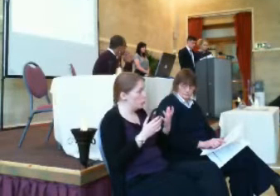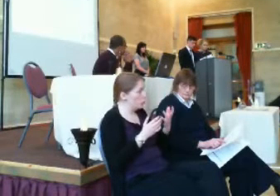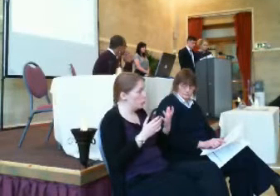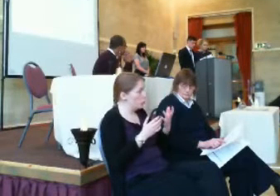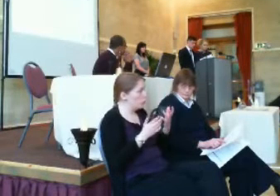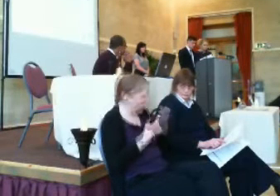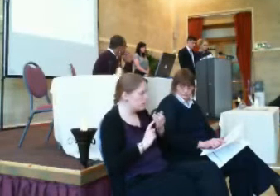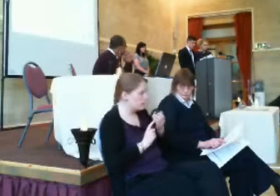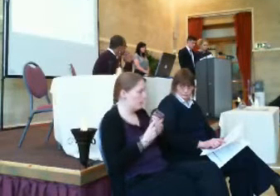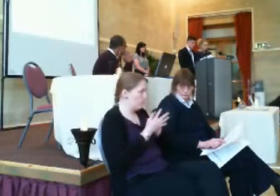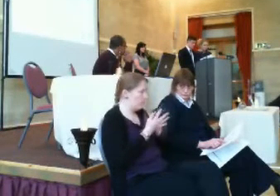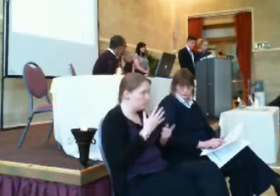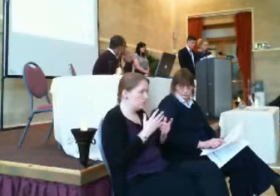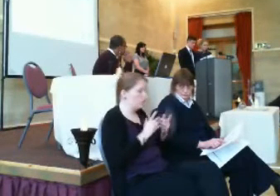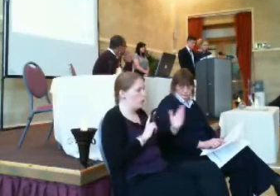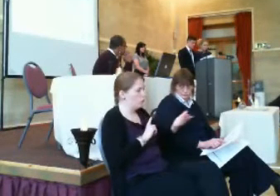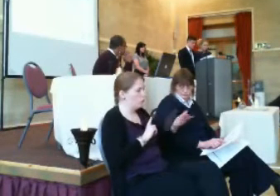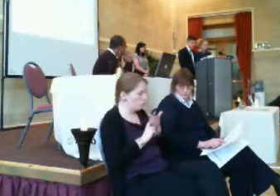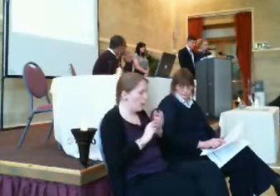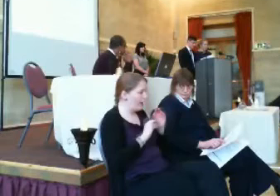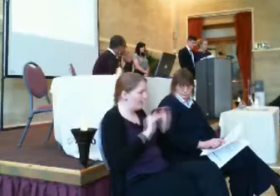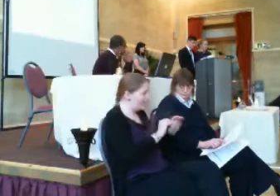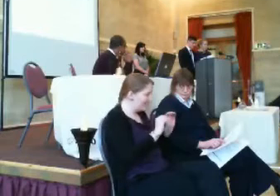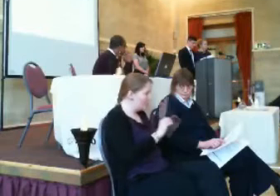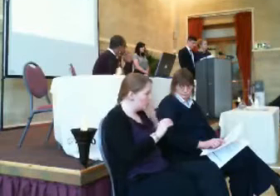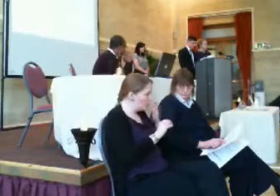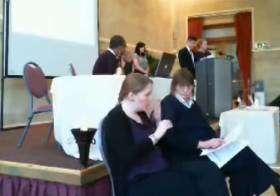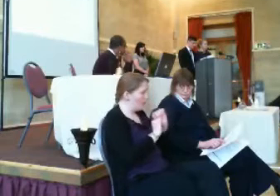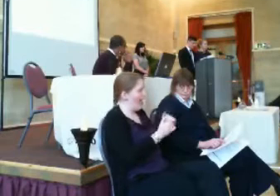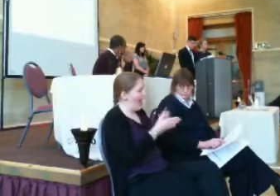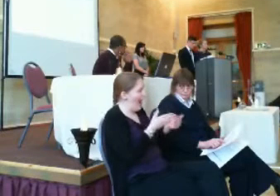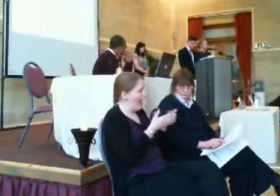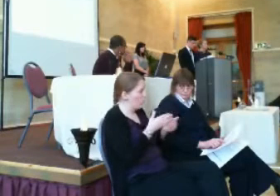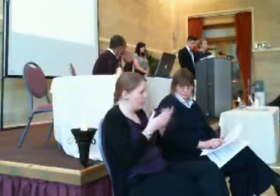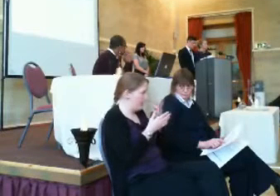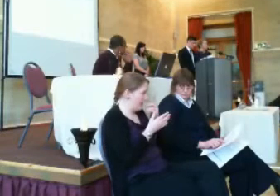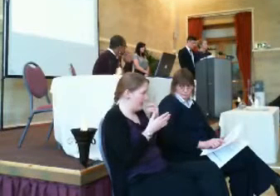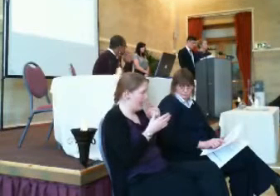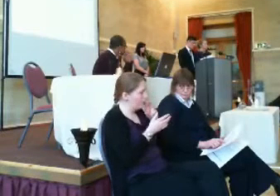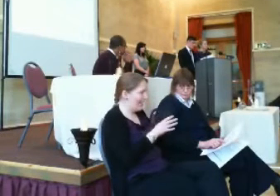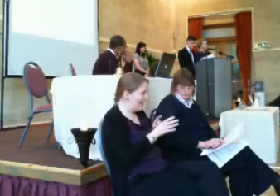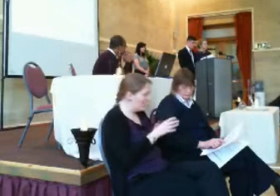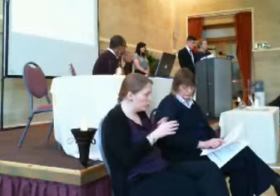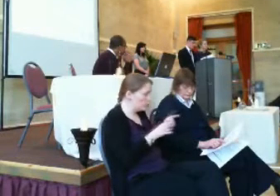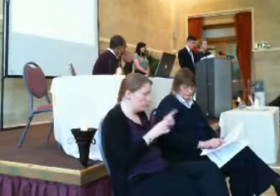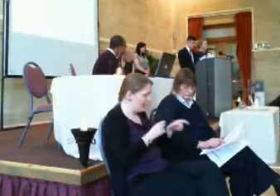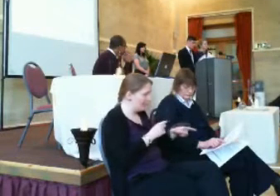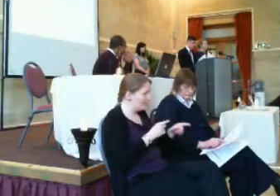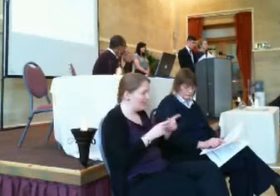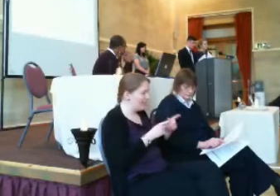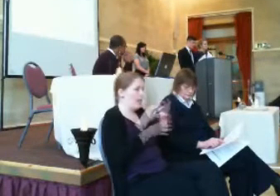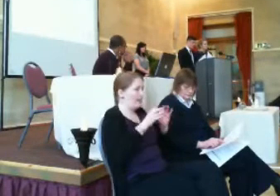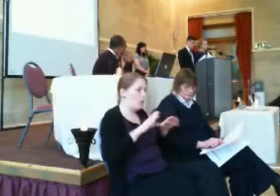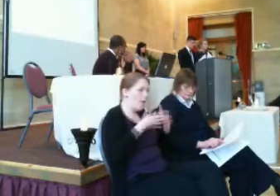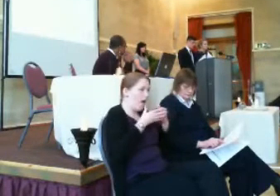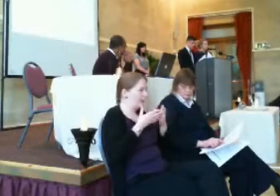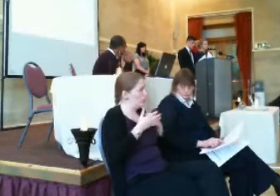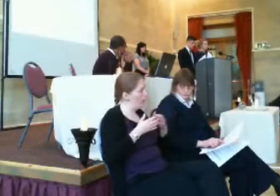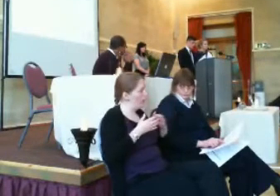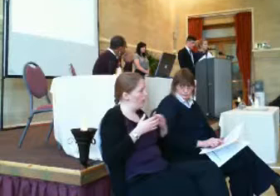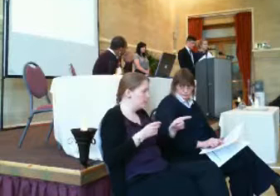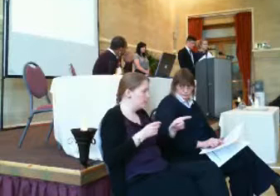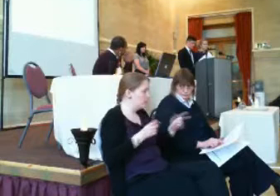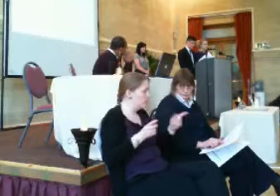rights, like the right to teach school in their language, Yiddish. There were lots of political parties representing them on town councils or in the